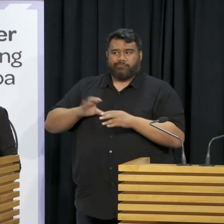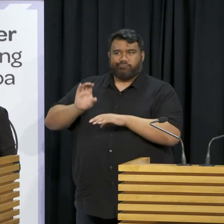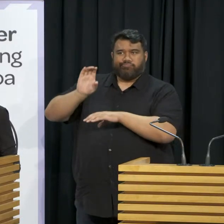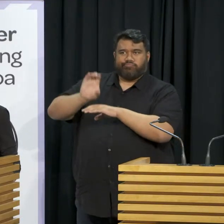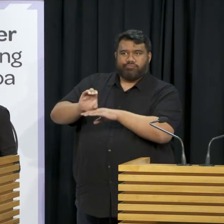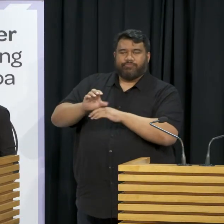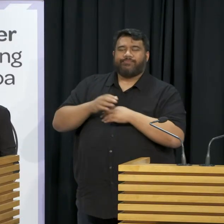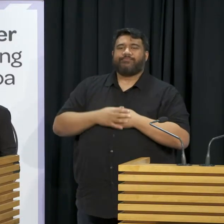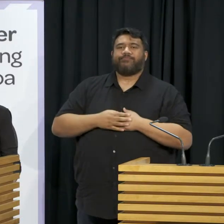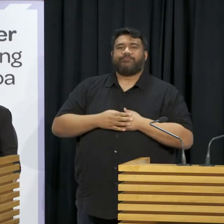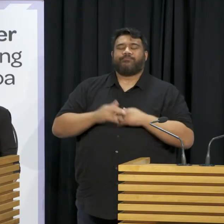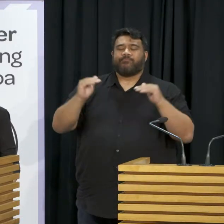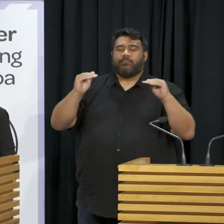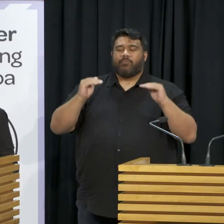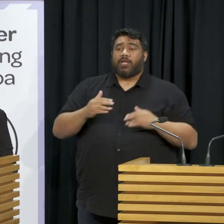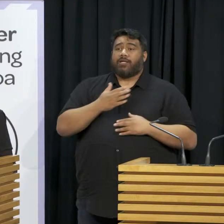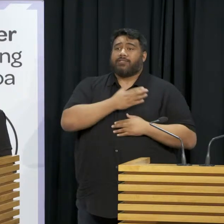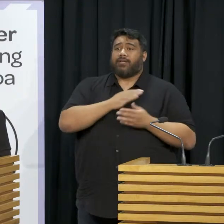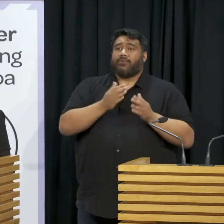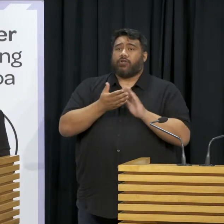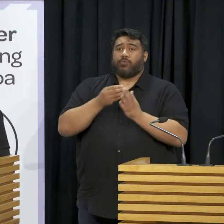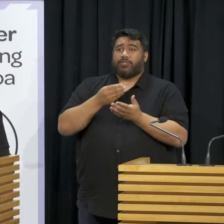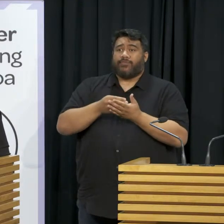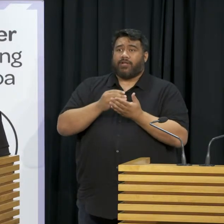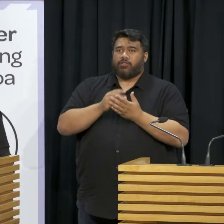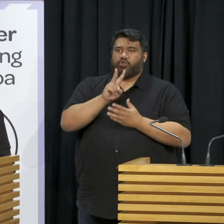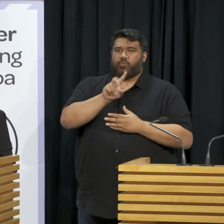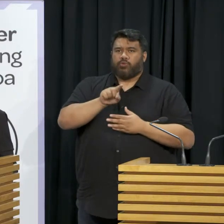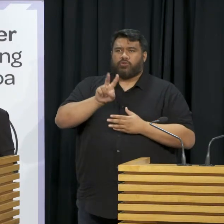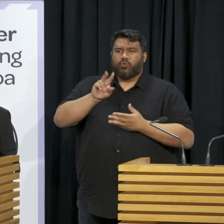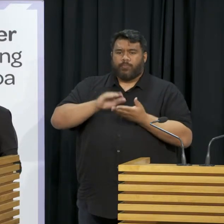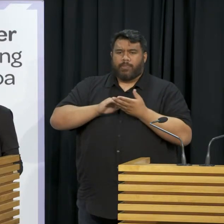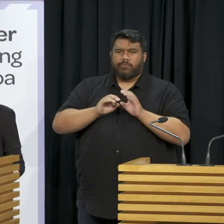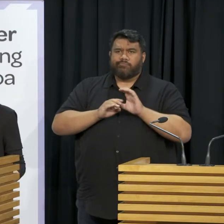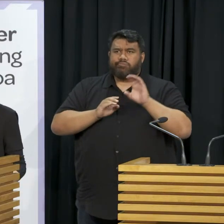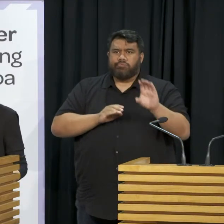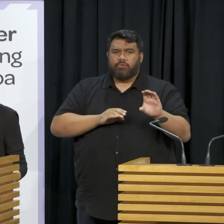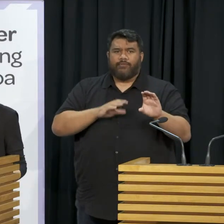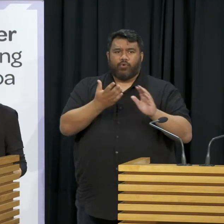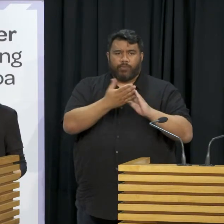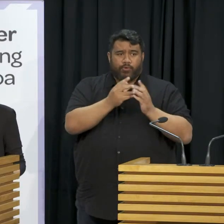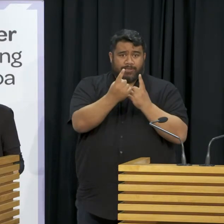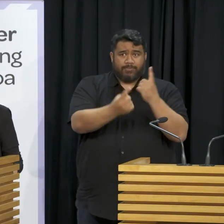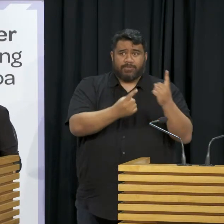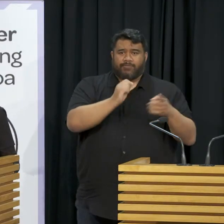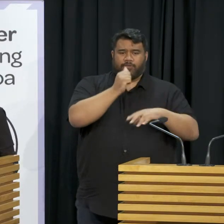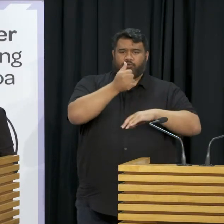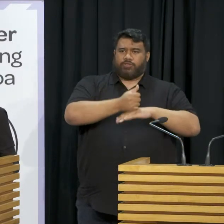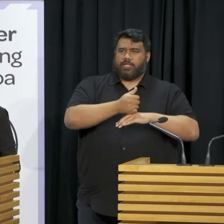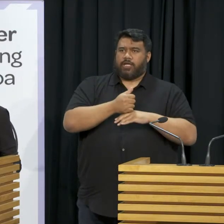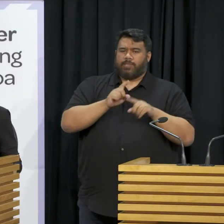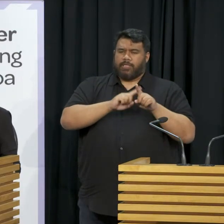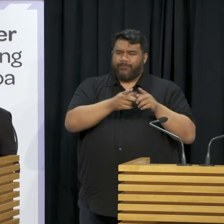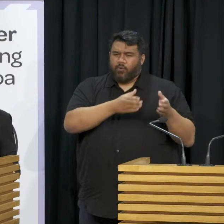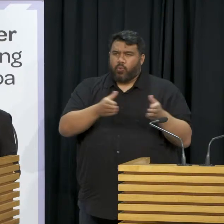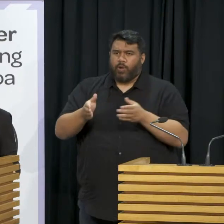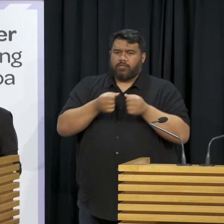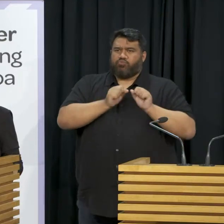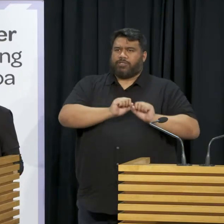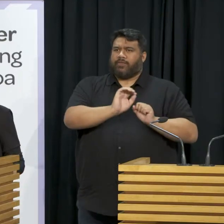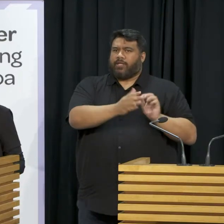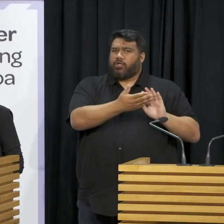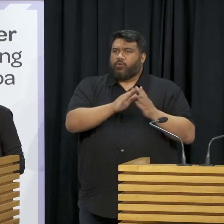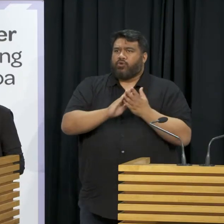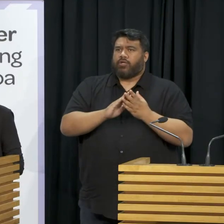Safer Communities Fund with $3.2 million available to provide more communities with funding to upgrade and implement security measures intended to